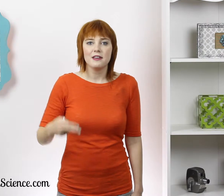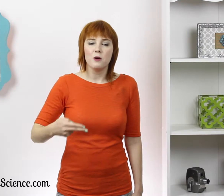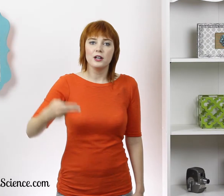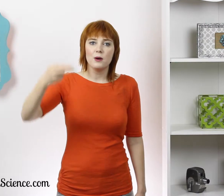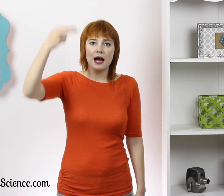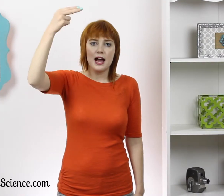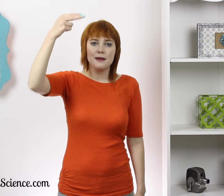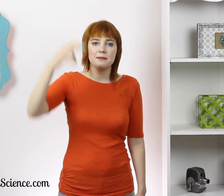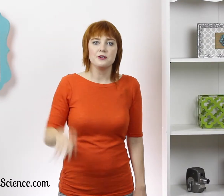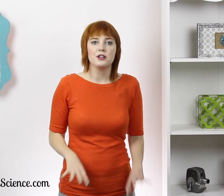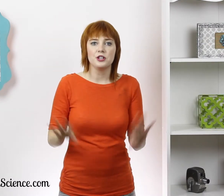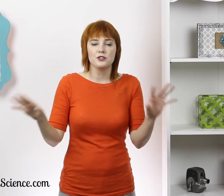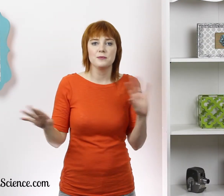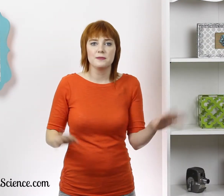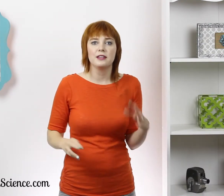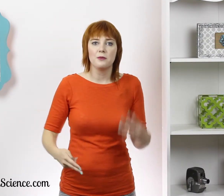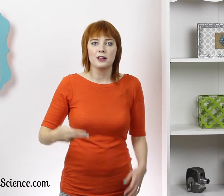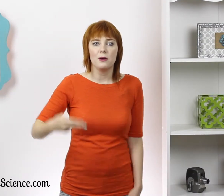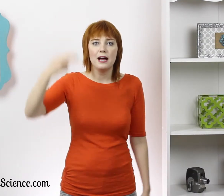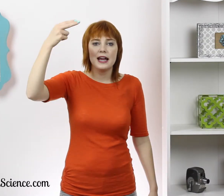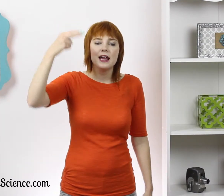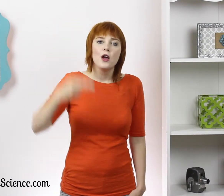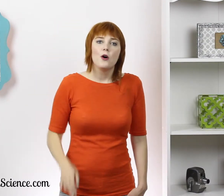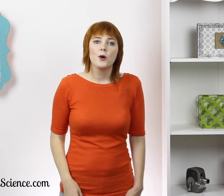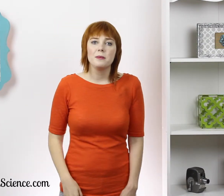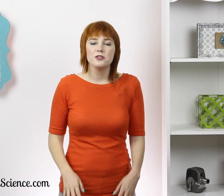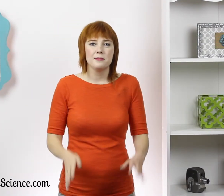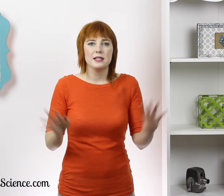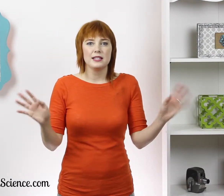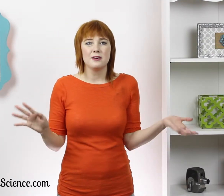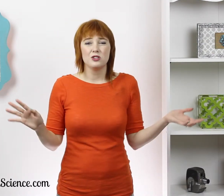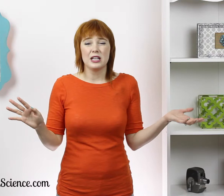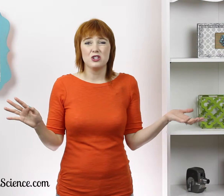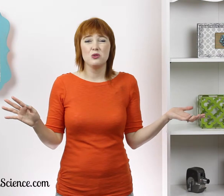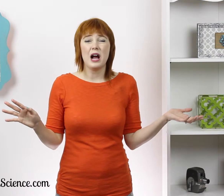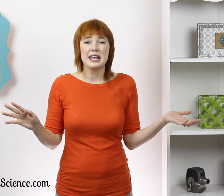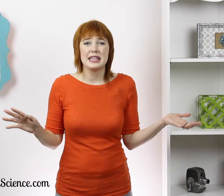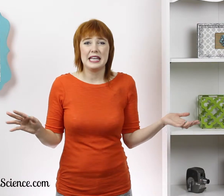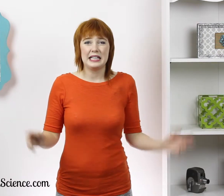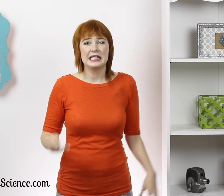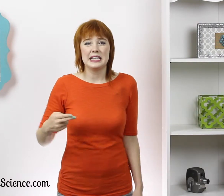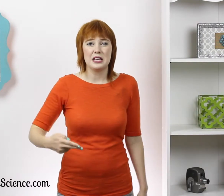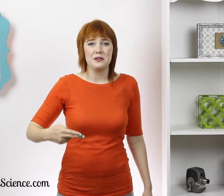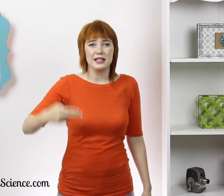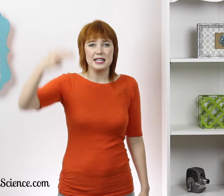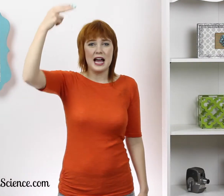they want to go up high. Maybe you're on a jungle gym or something and they want to go up high. Or maybe there's something that's too high that they can't get. They can tell you that it's